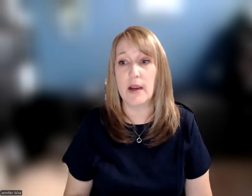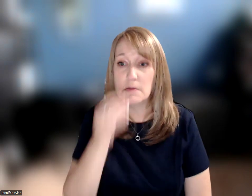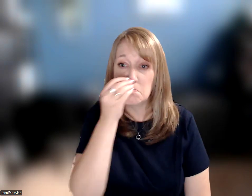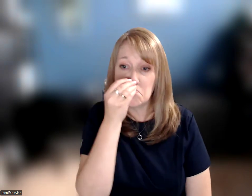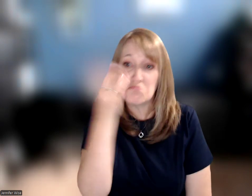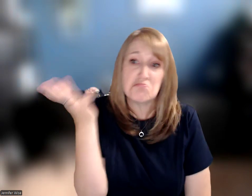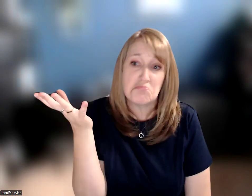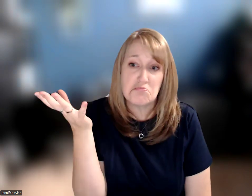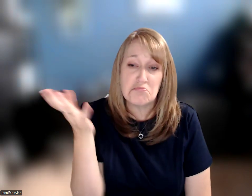care.